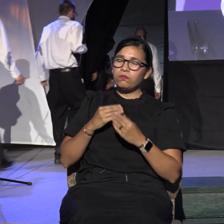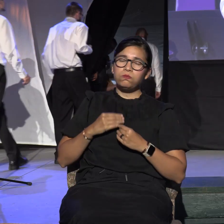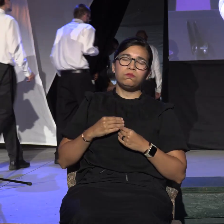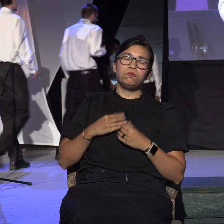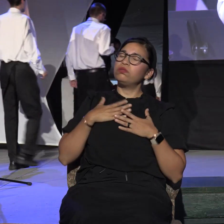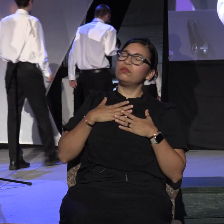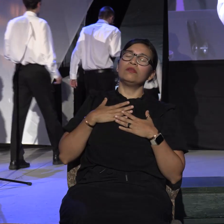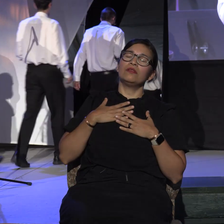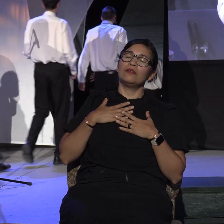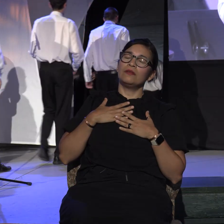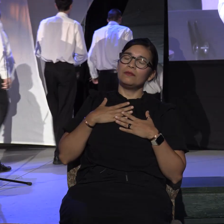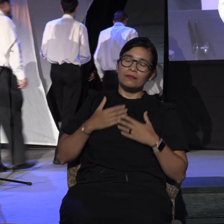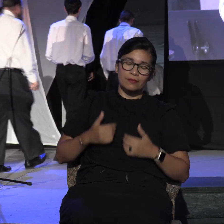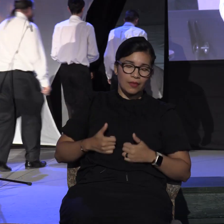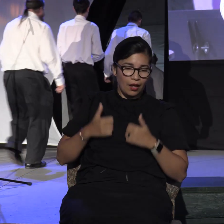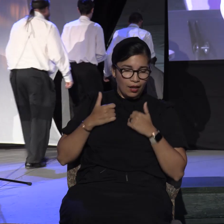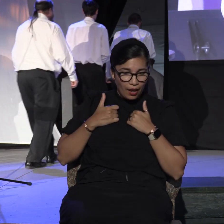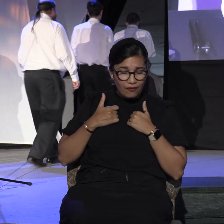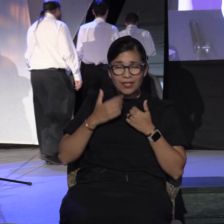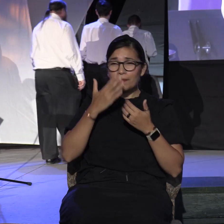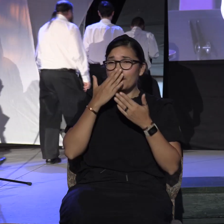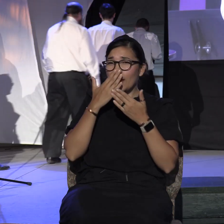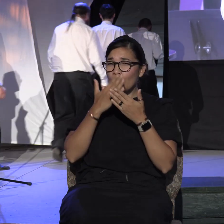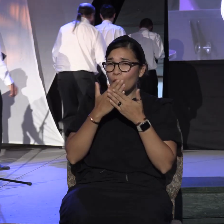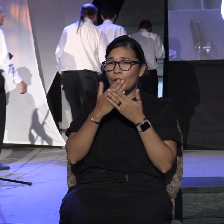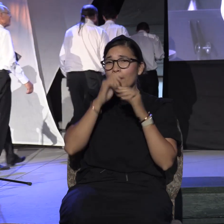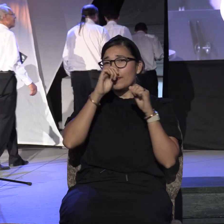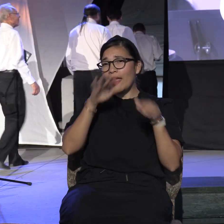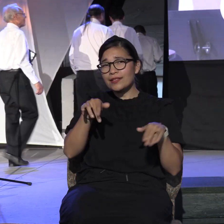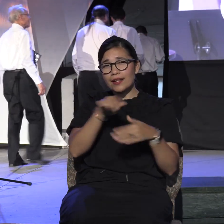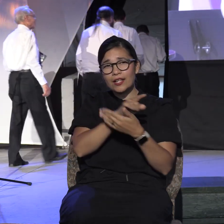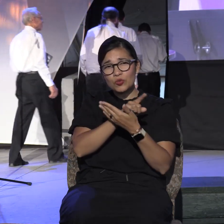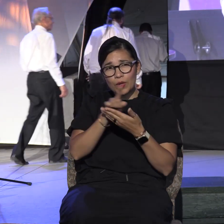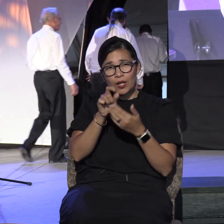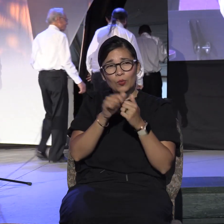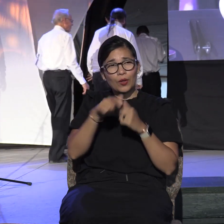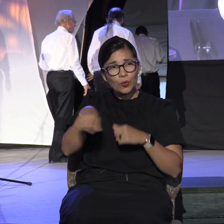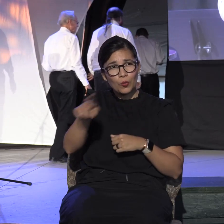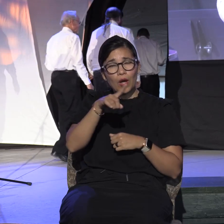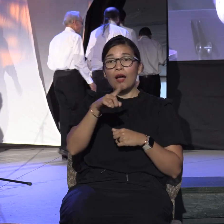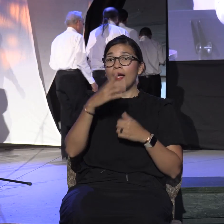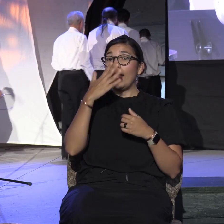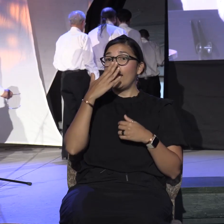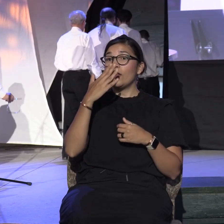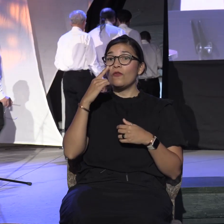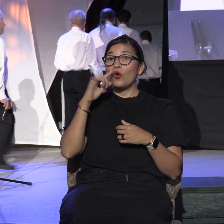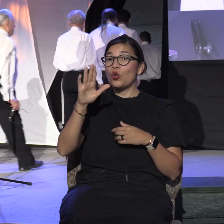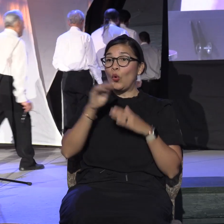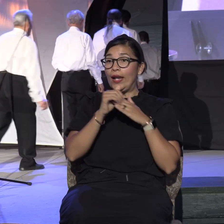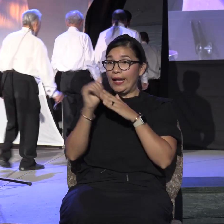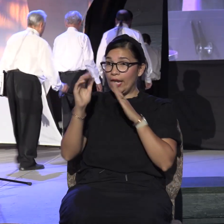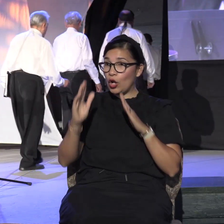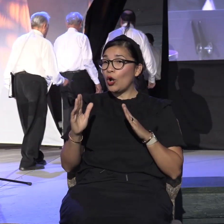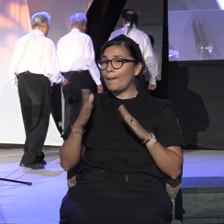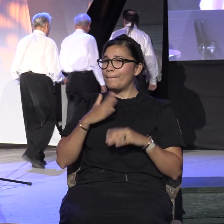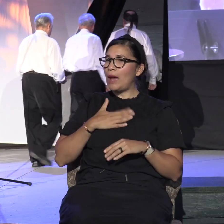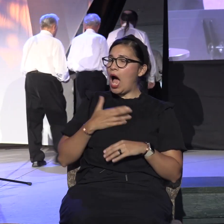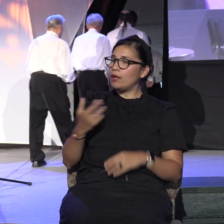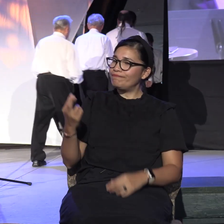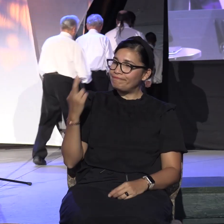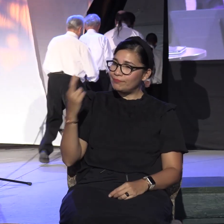leader, my dear friend Dan Linrud. And I have an embarrassingly small token of